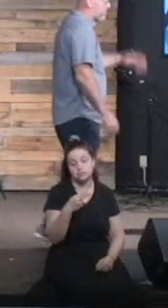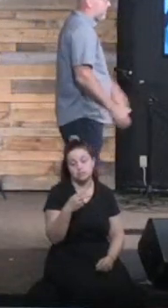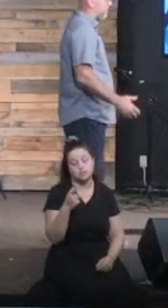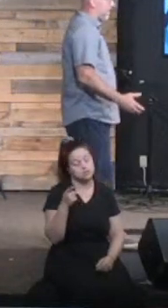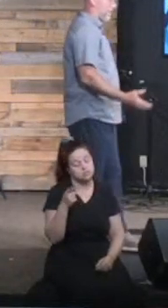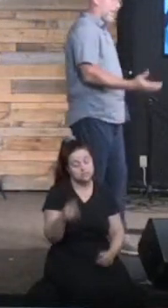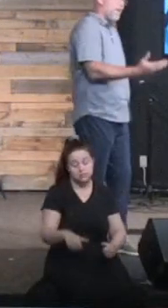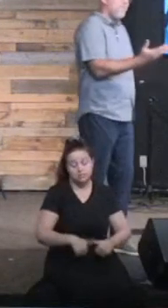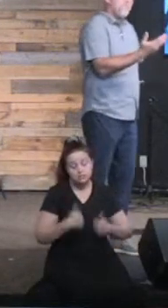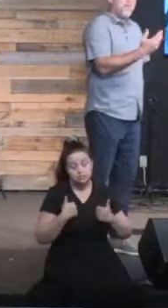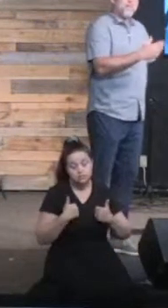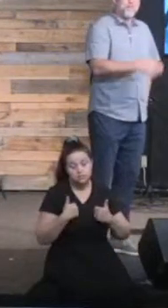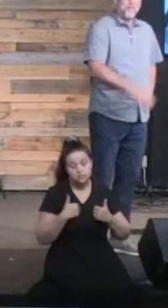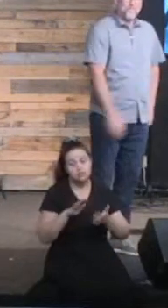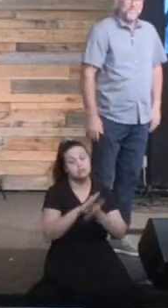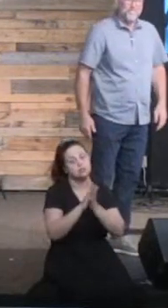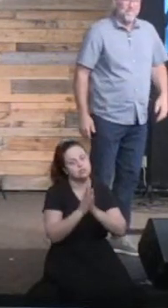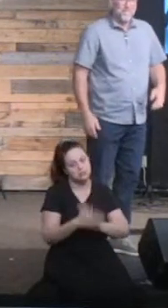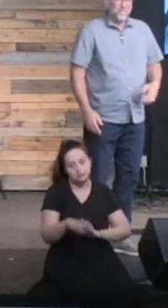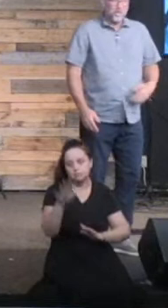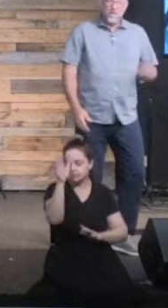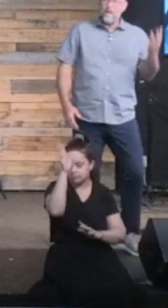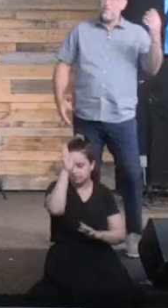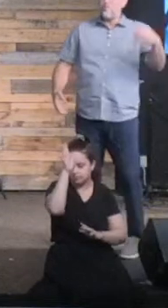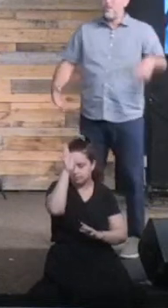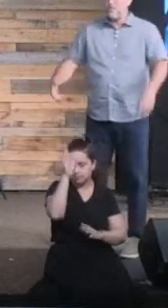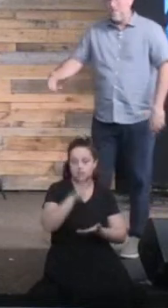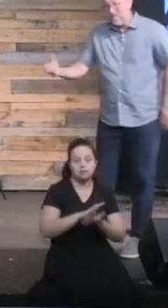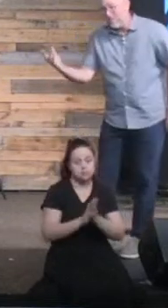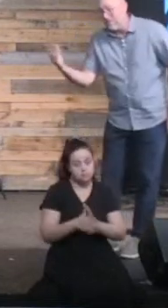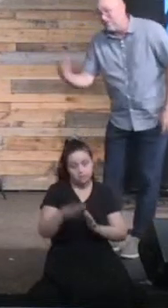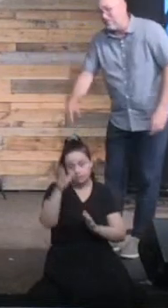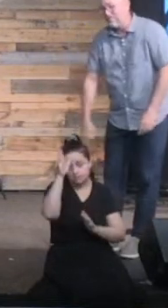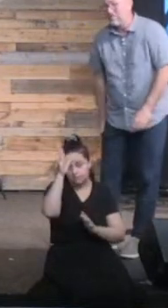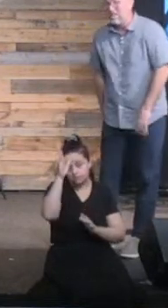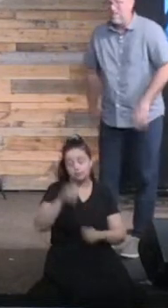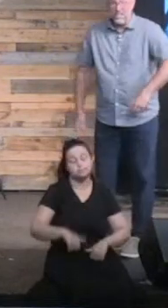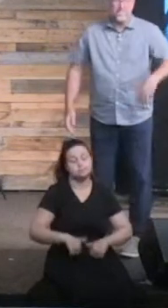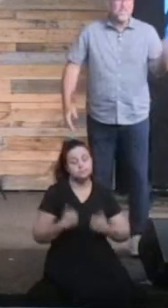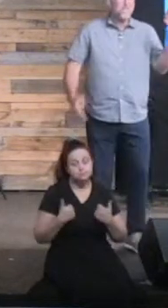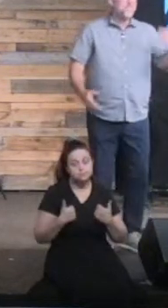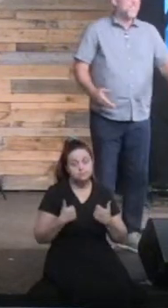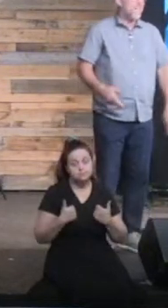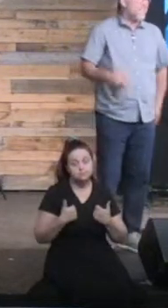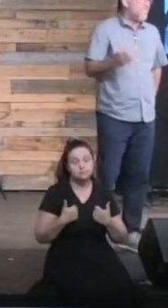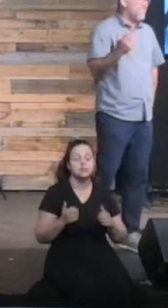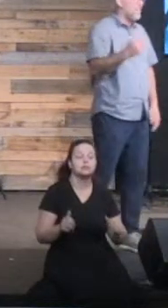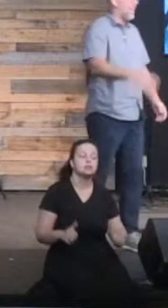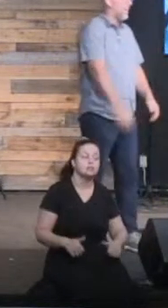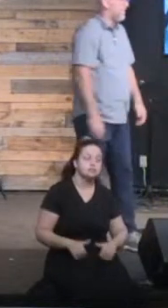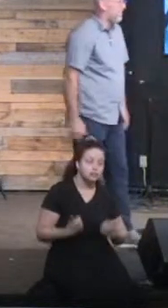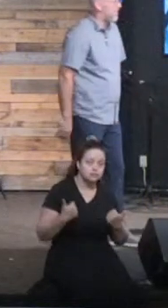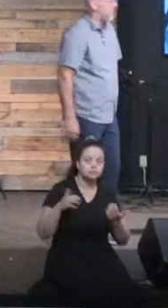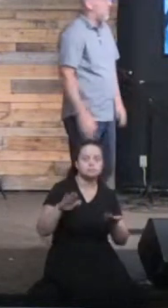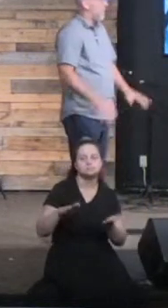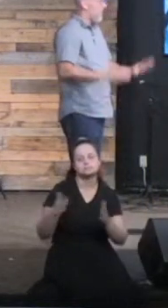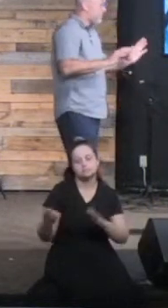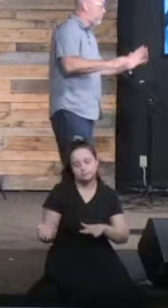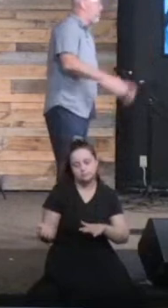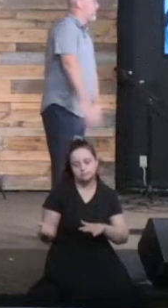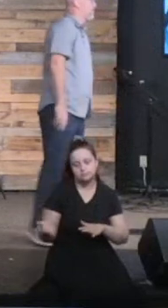they lived they became the father they became the father and they lived they lived and they died